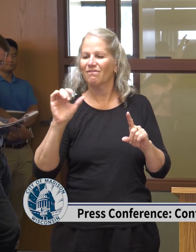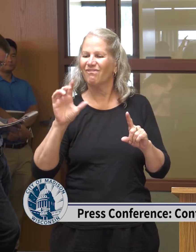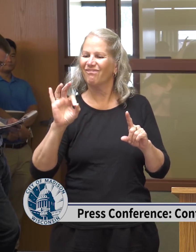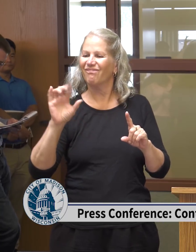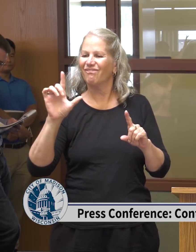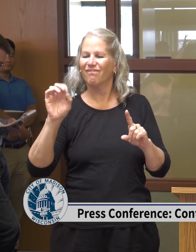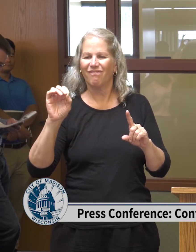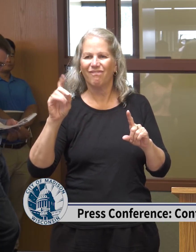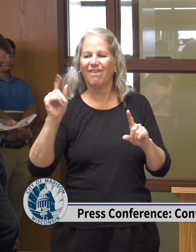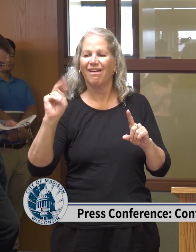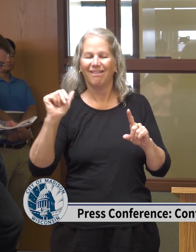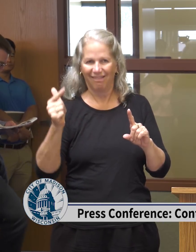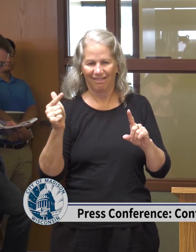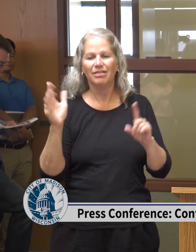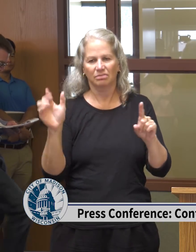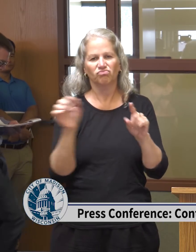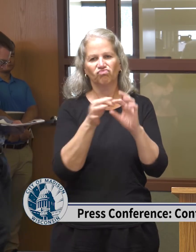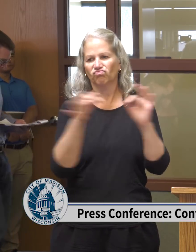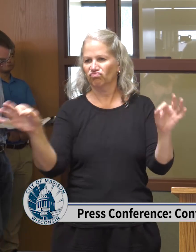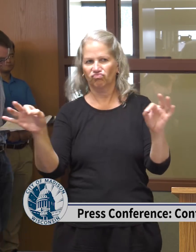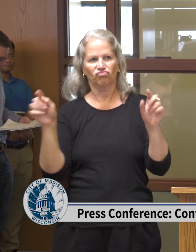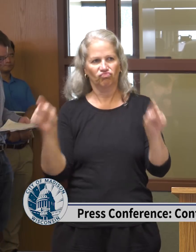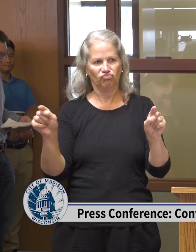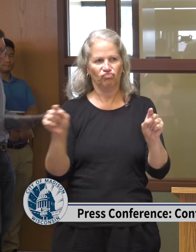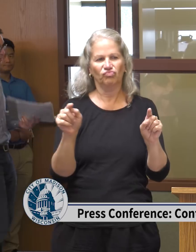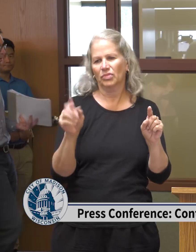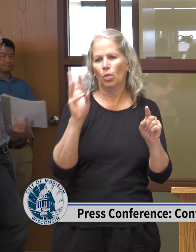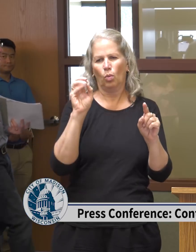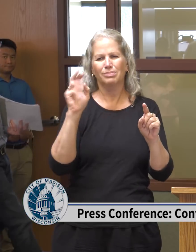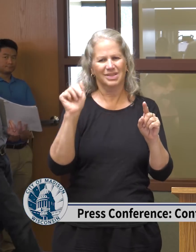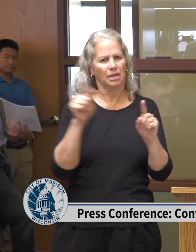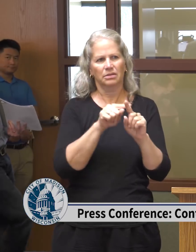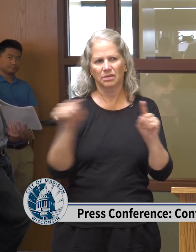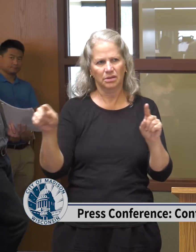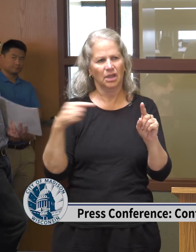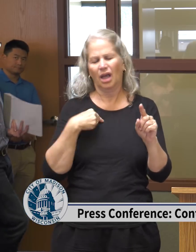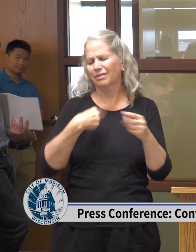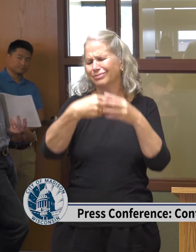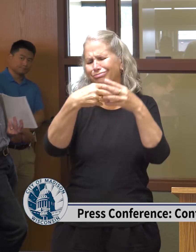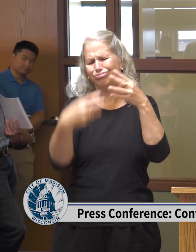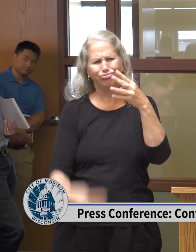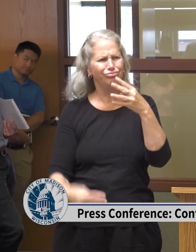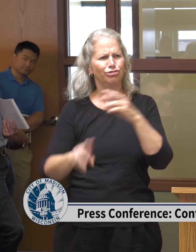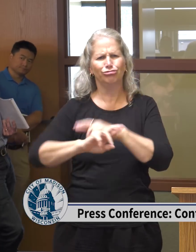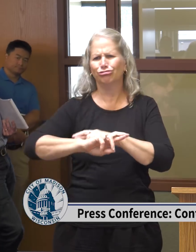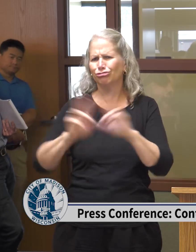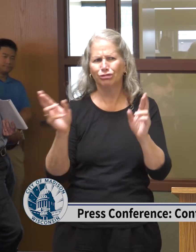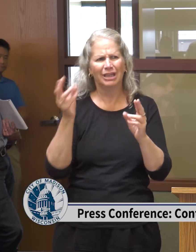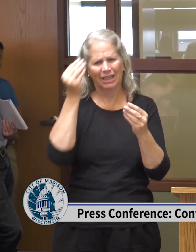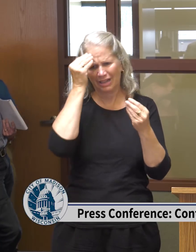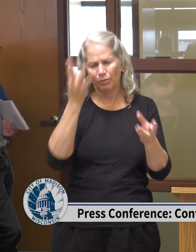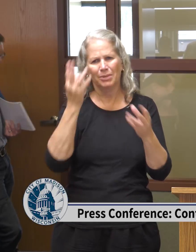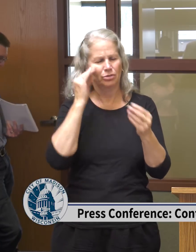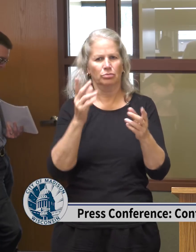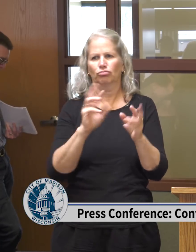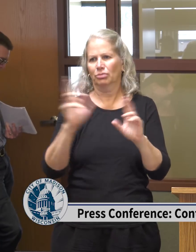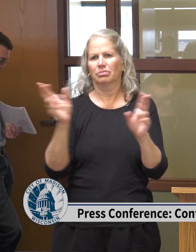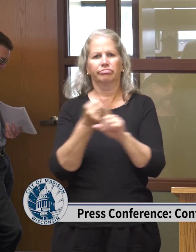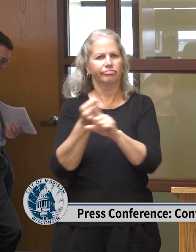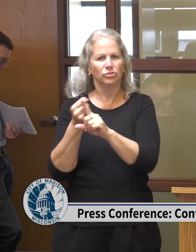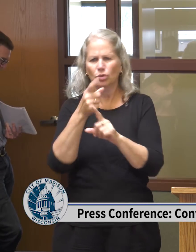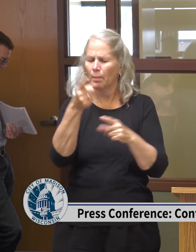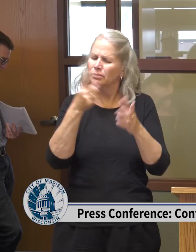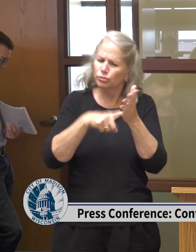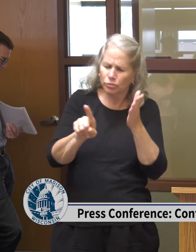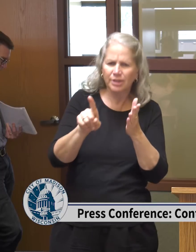Wednesday. Let me mention, we look forward to 3 rain events since